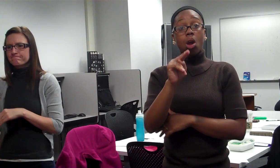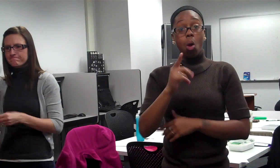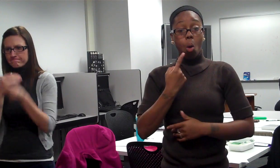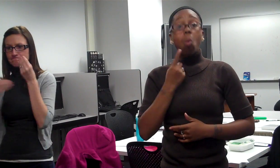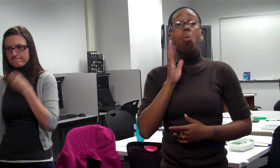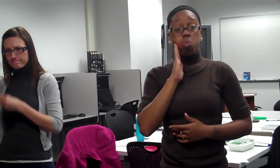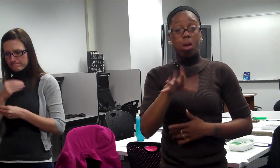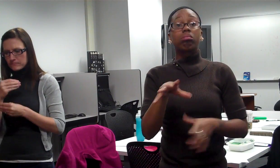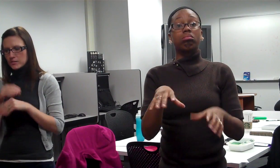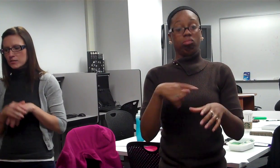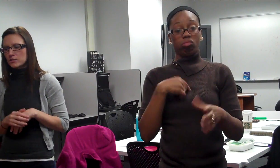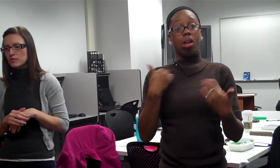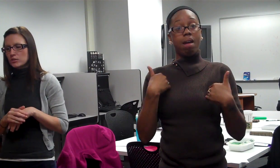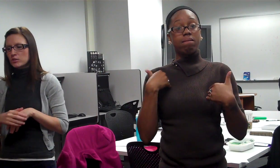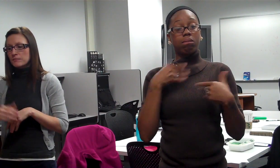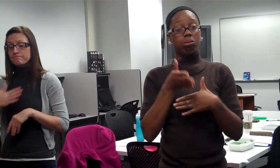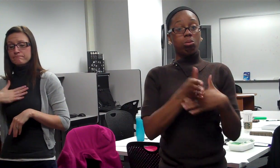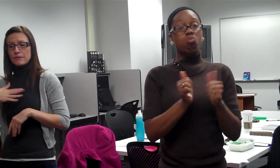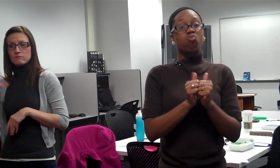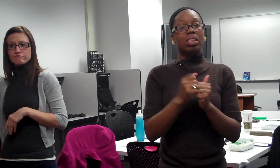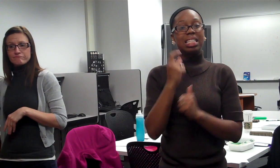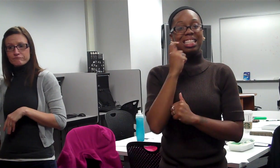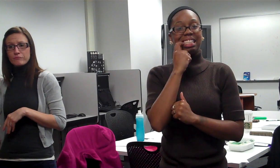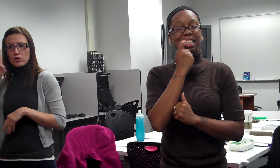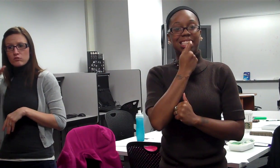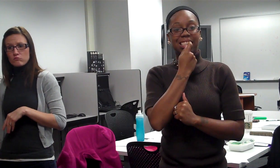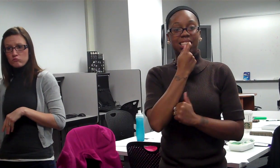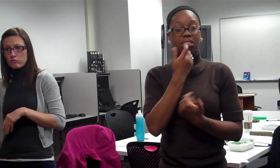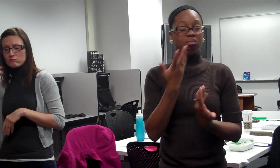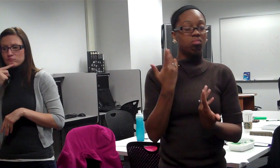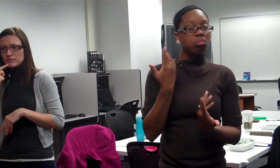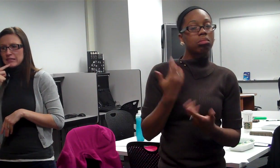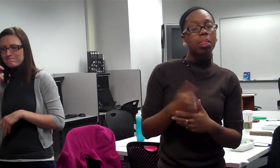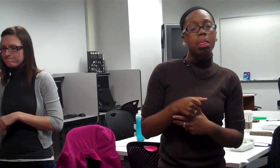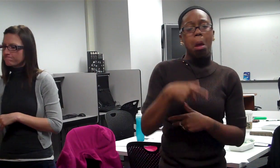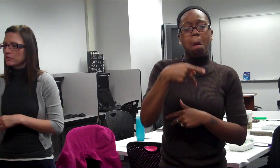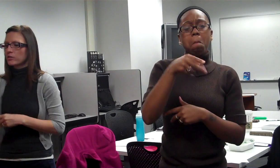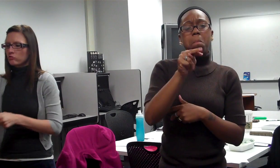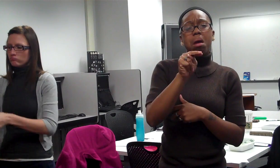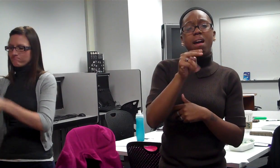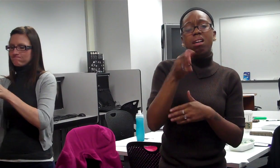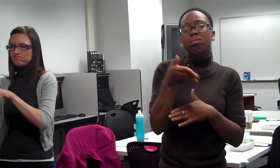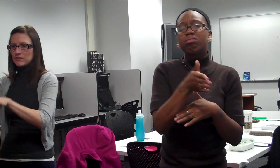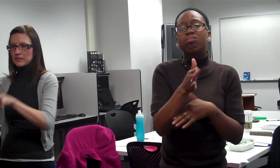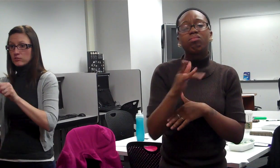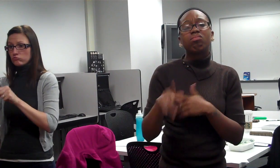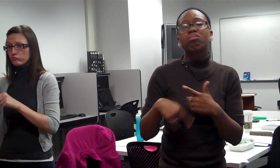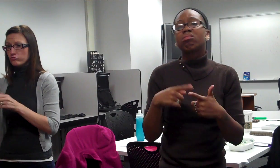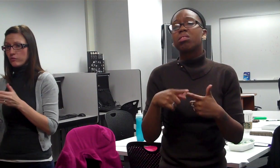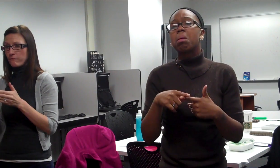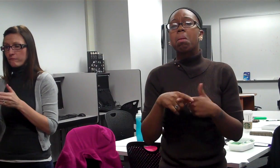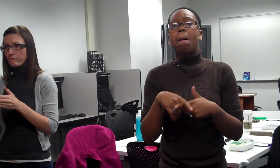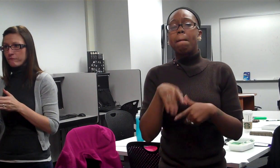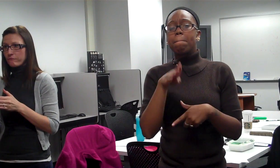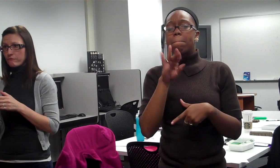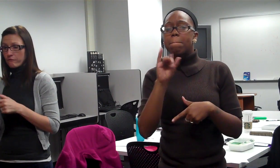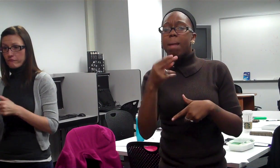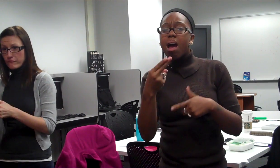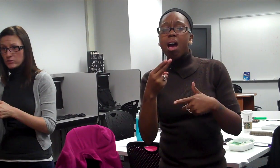teeth." Now, you have like panfish or bass, and they don't have teeth, so it's not as fun to catch them. They